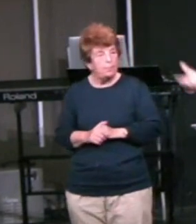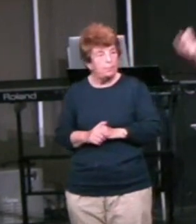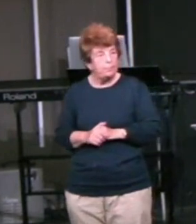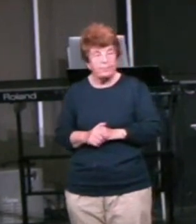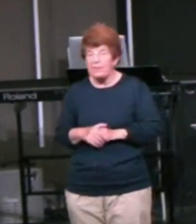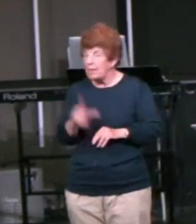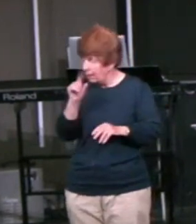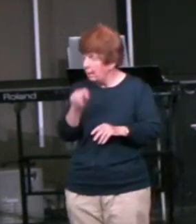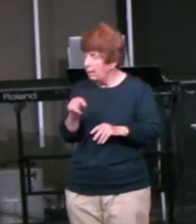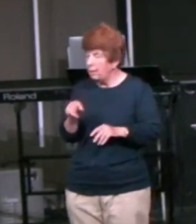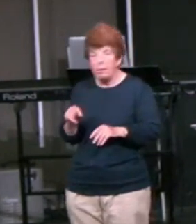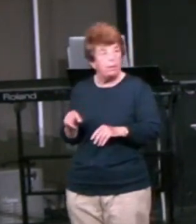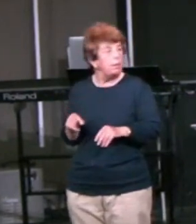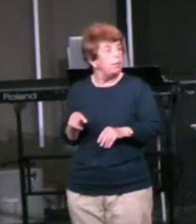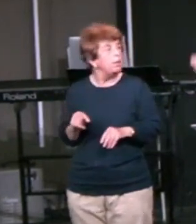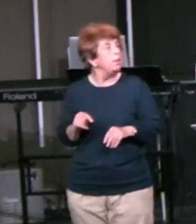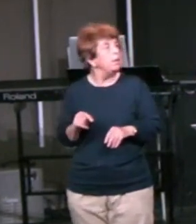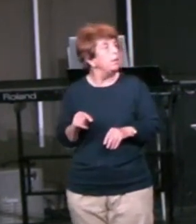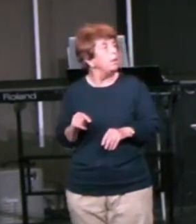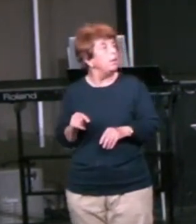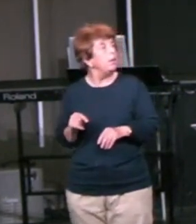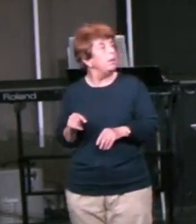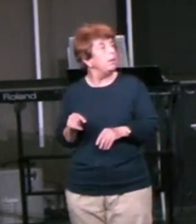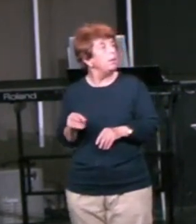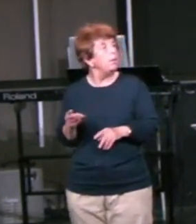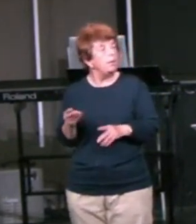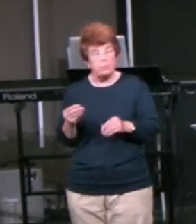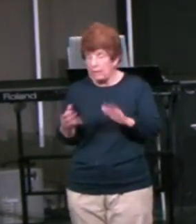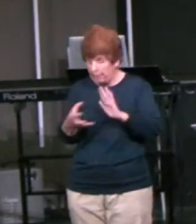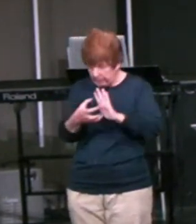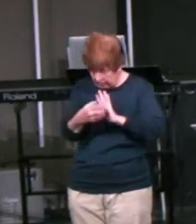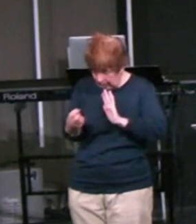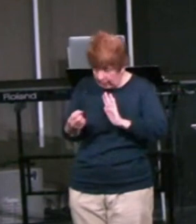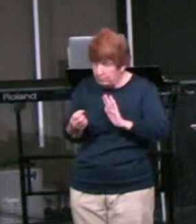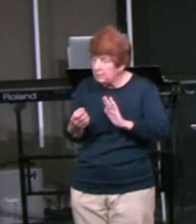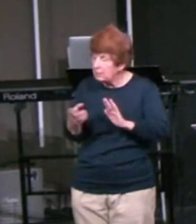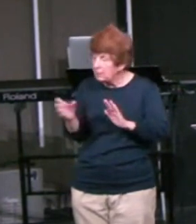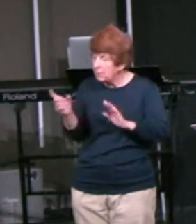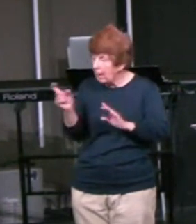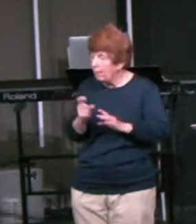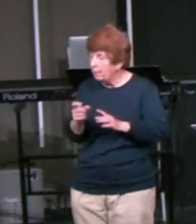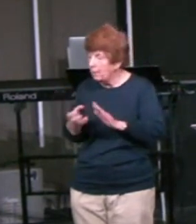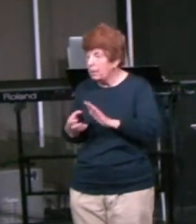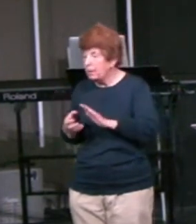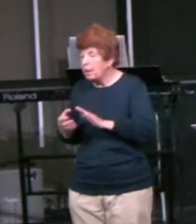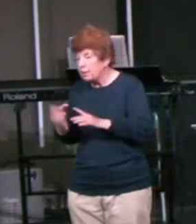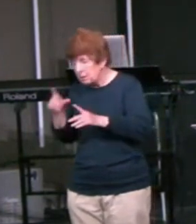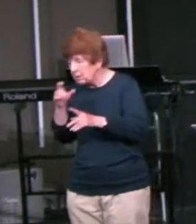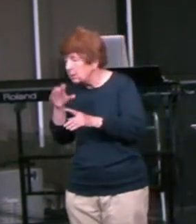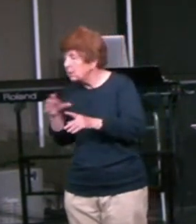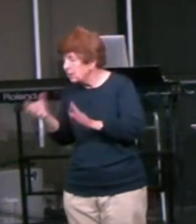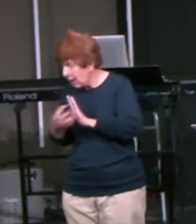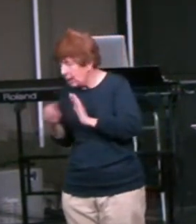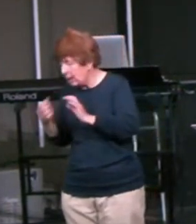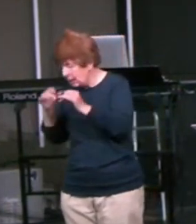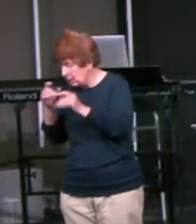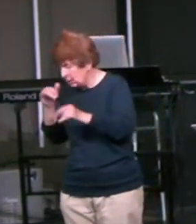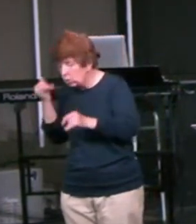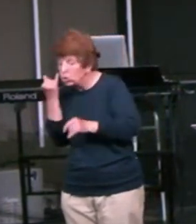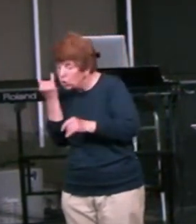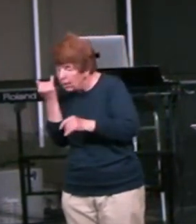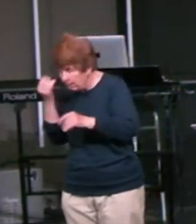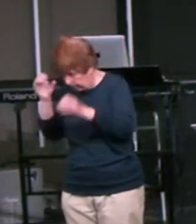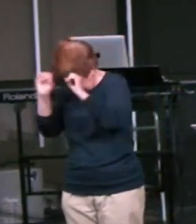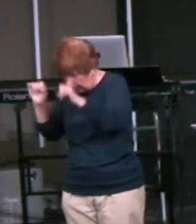He received word that some thieves had come in and taken his livestock and killed off